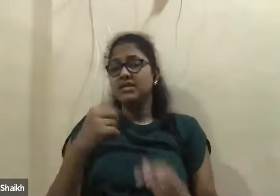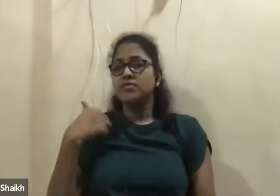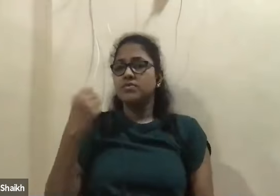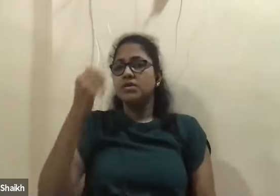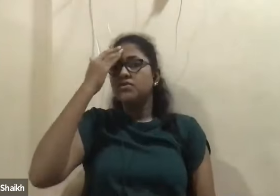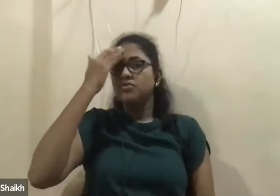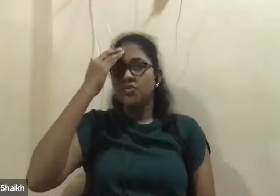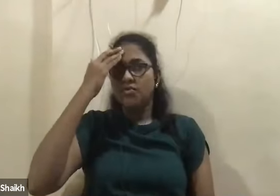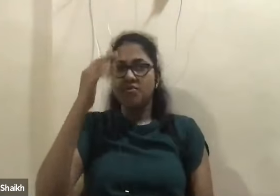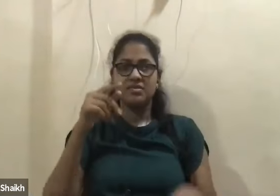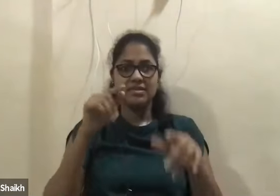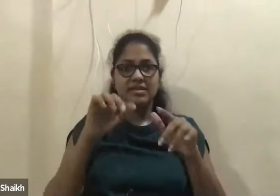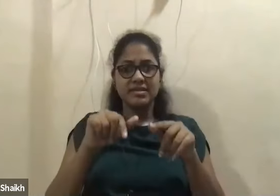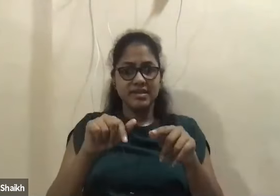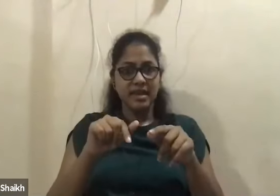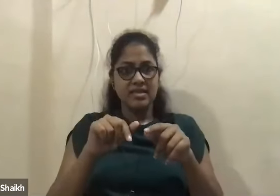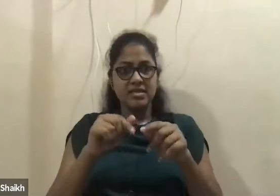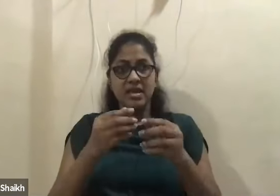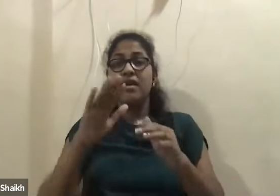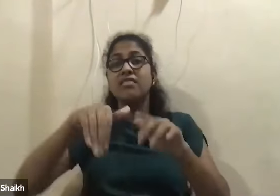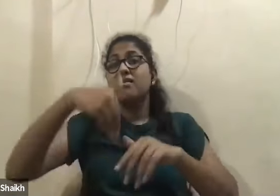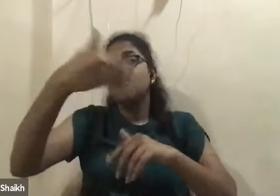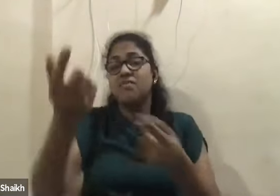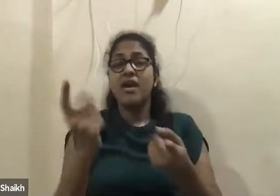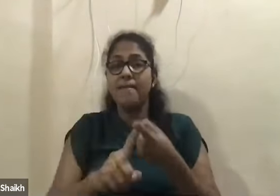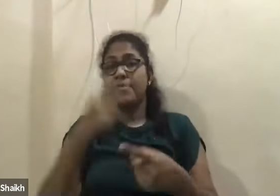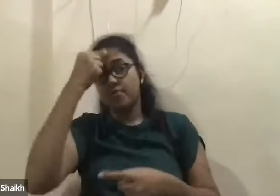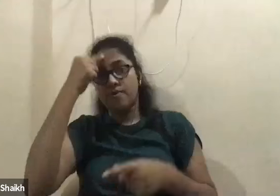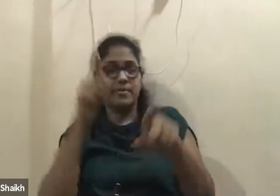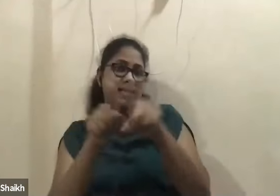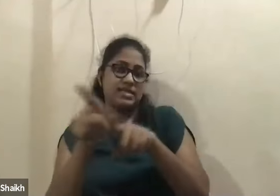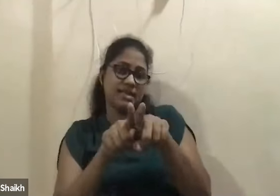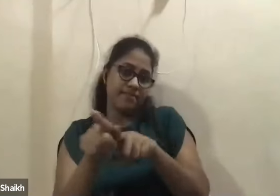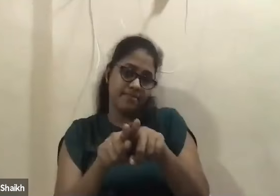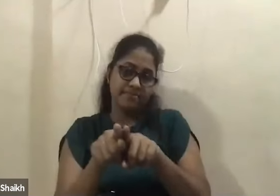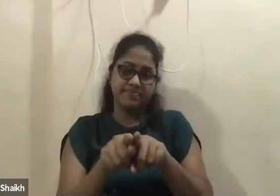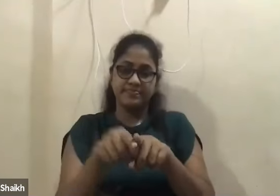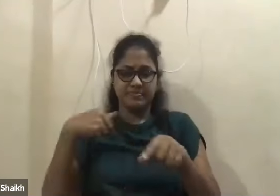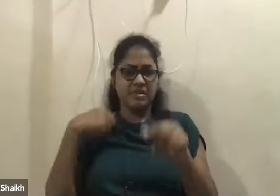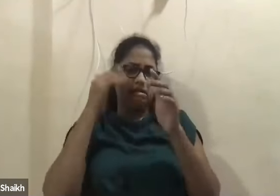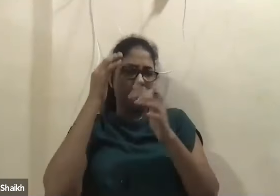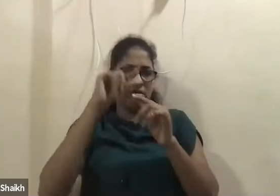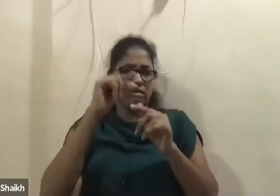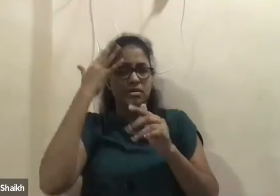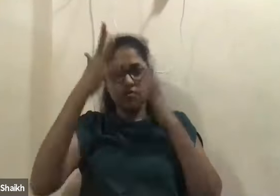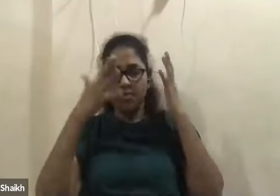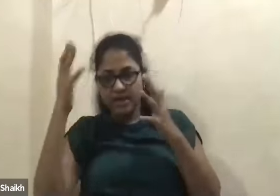seeing where all it can be a problem. Now, for example, just worry that I have, suppose he has to undergo surgery, a